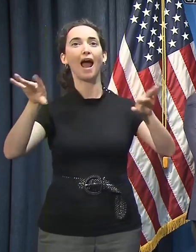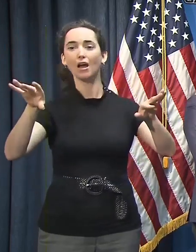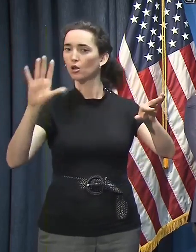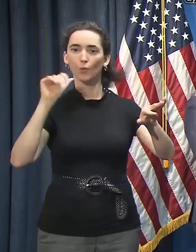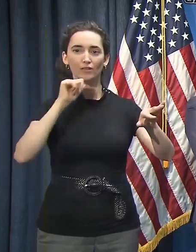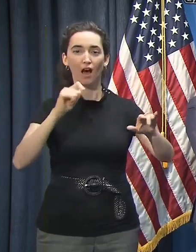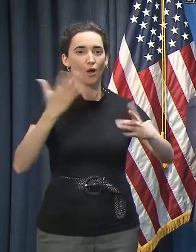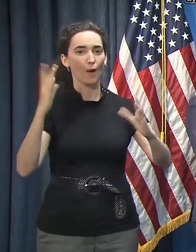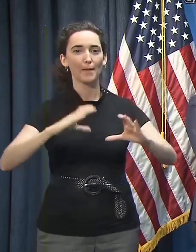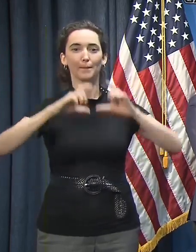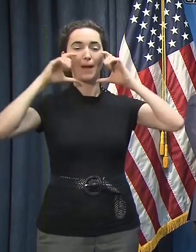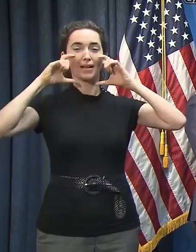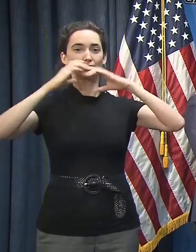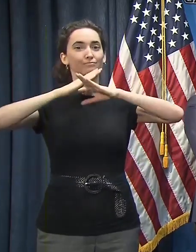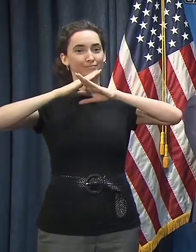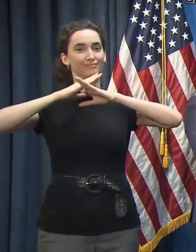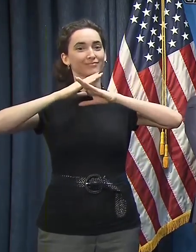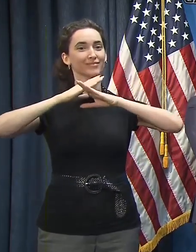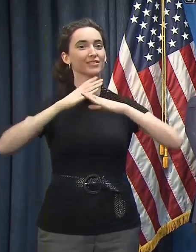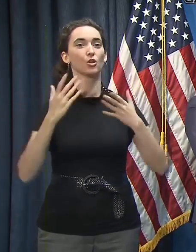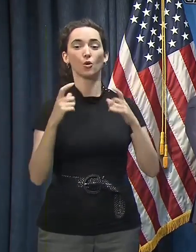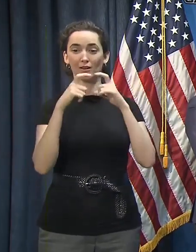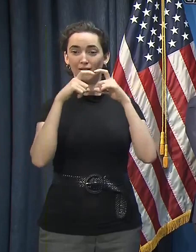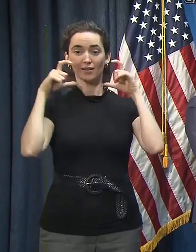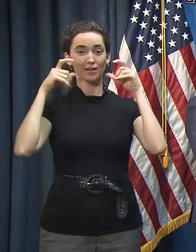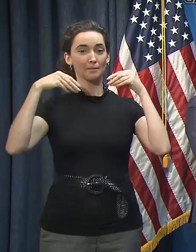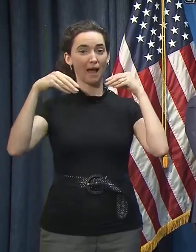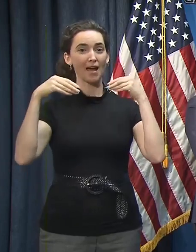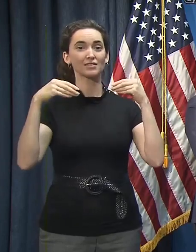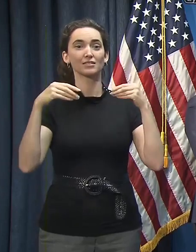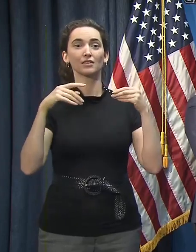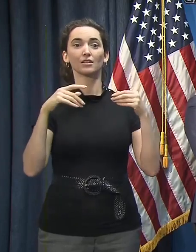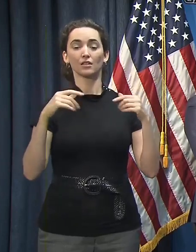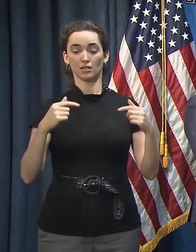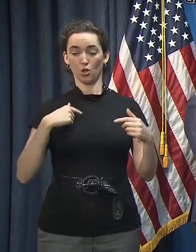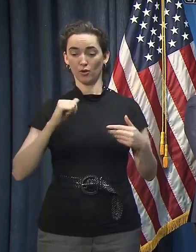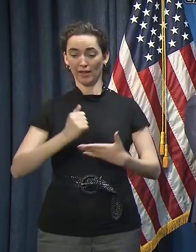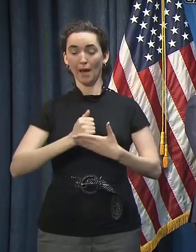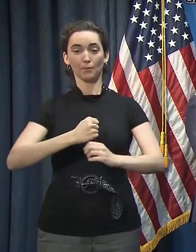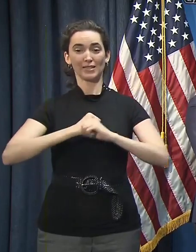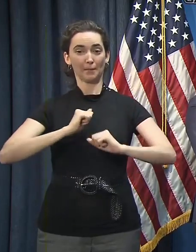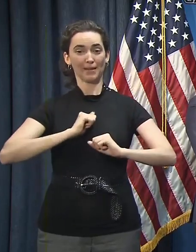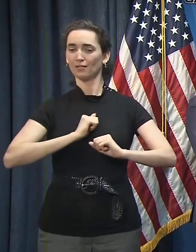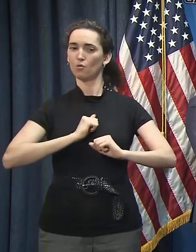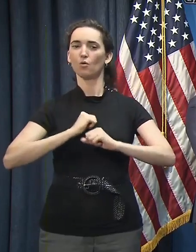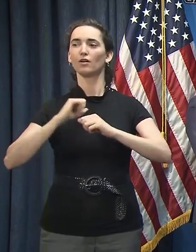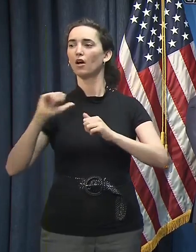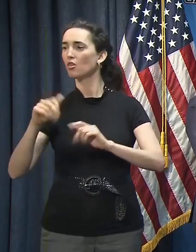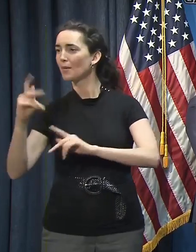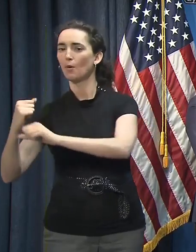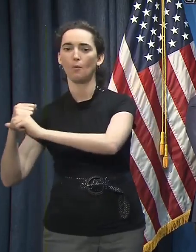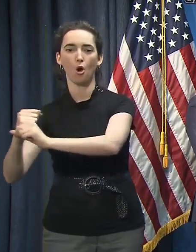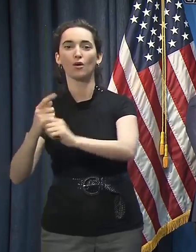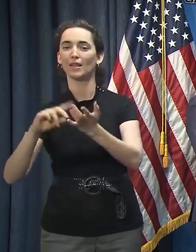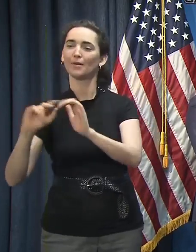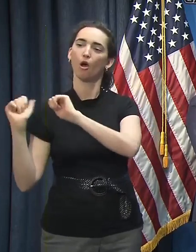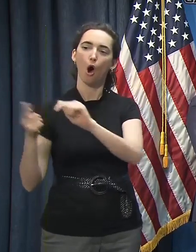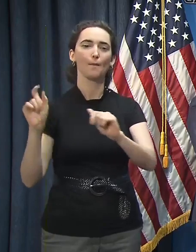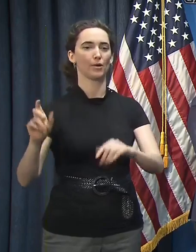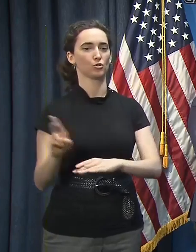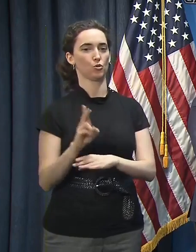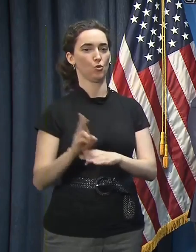that we do this mutually. Masks, these cloth masks are not designed to protect you. They're really to protect everyone else. And that's why we need everybody to wear them. So if